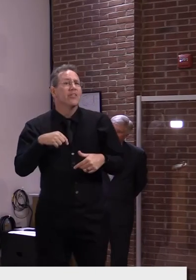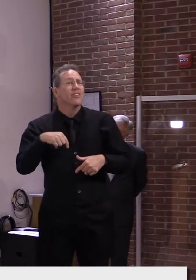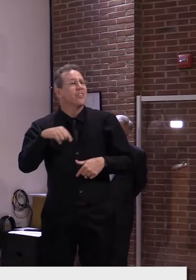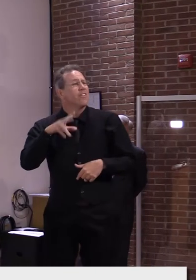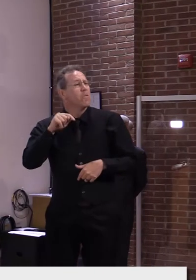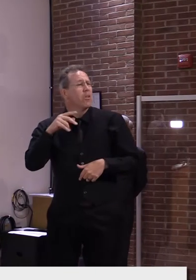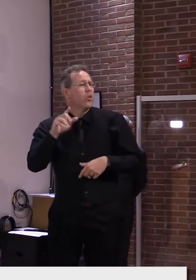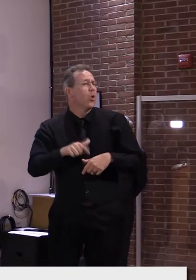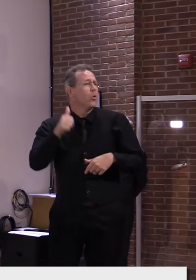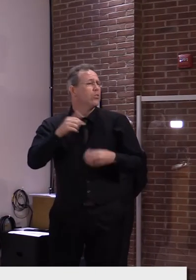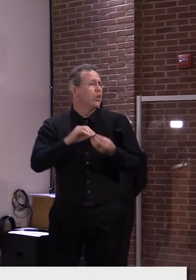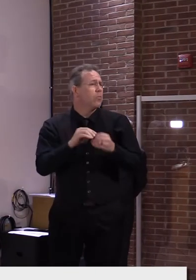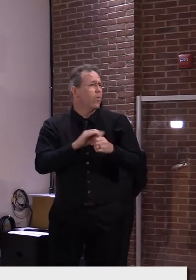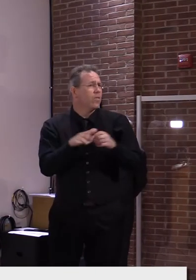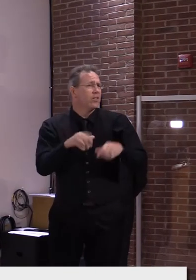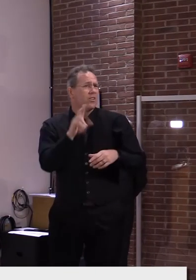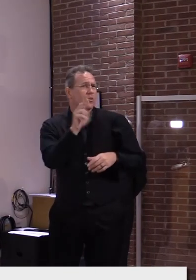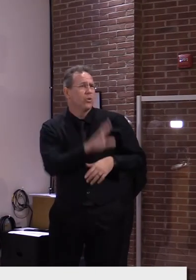fair.